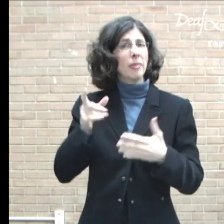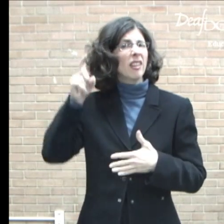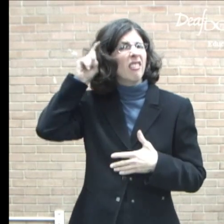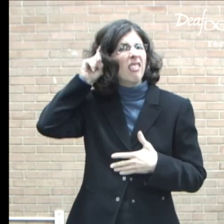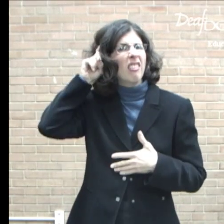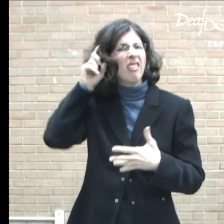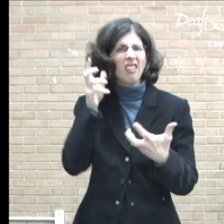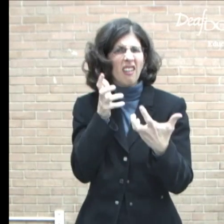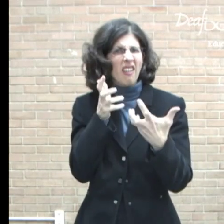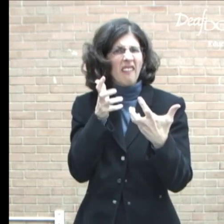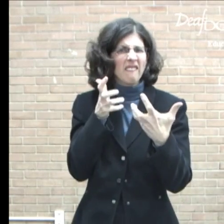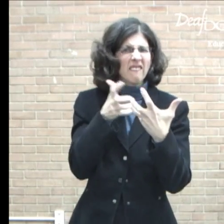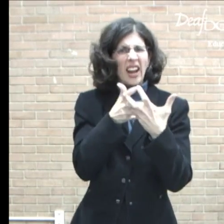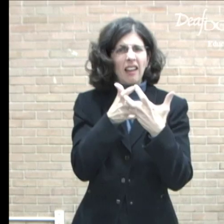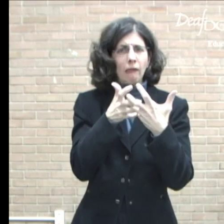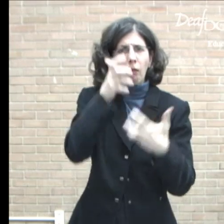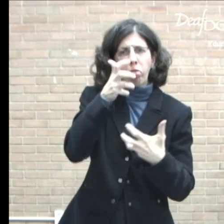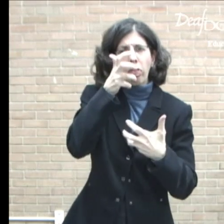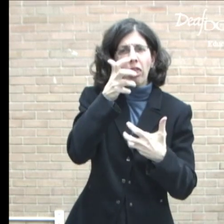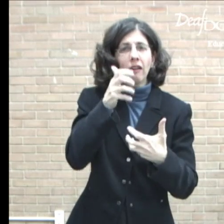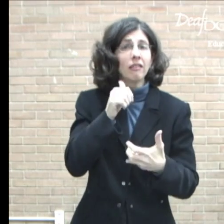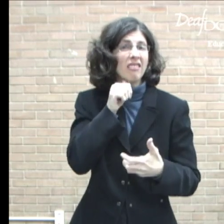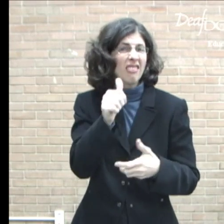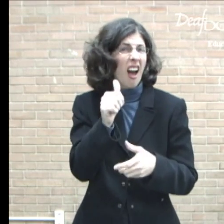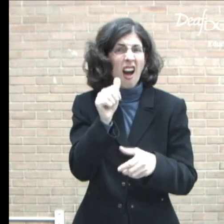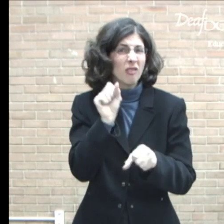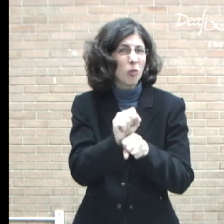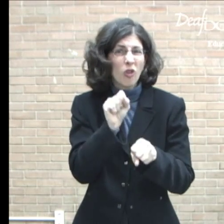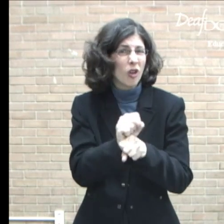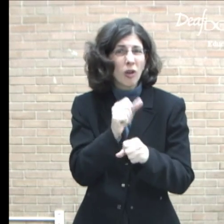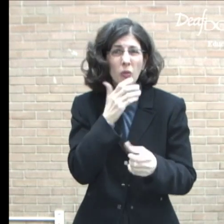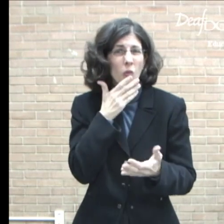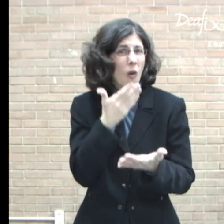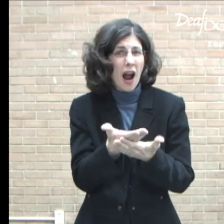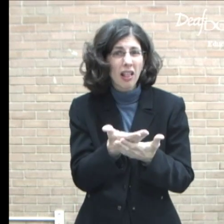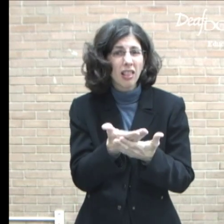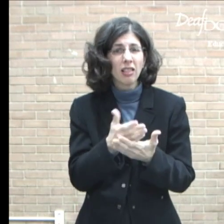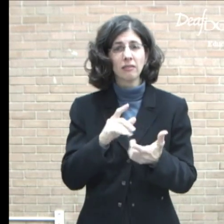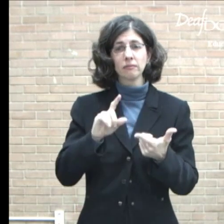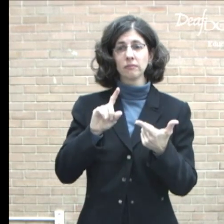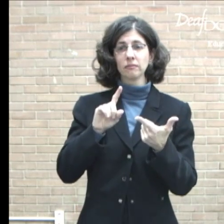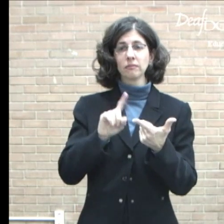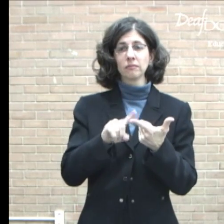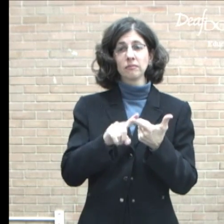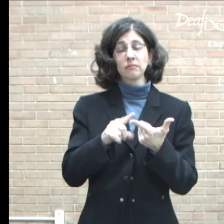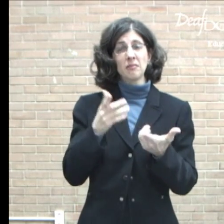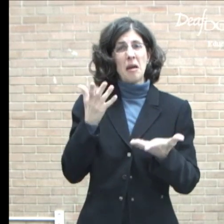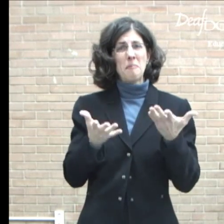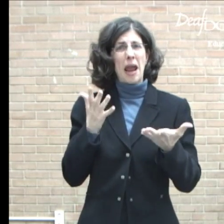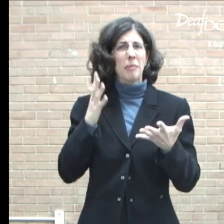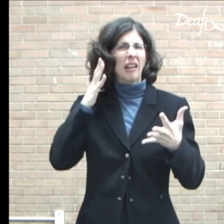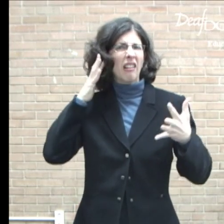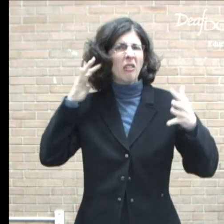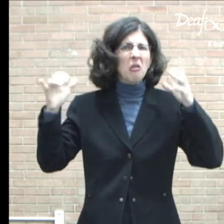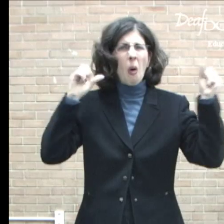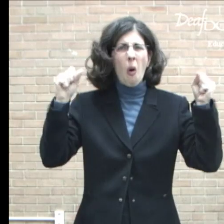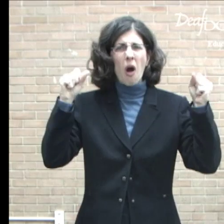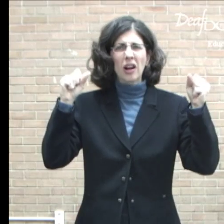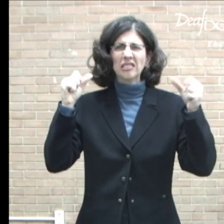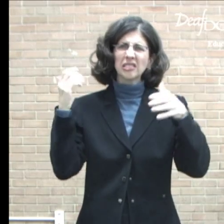Perhaps the child feels the mold does not fit well or the hearing aid does not work well for him. Perhaps